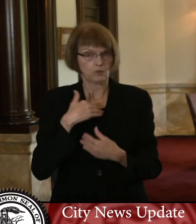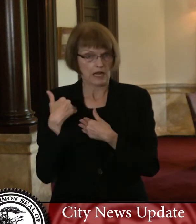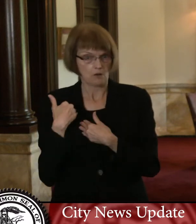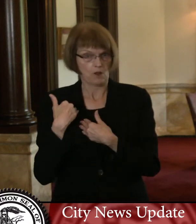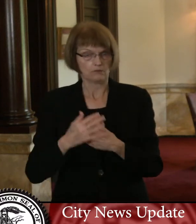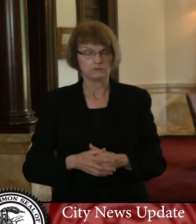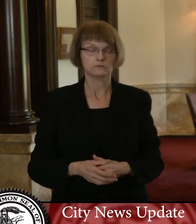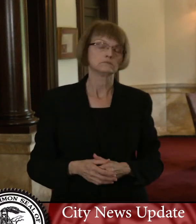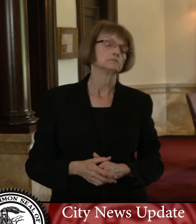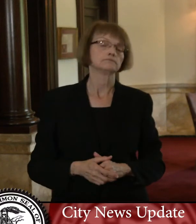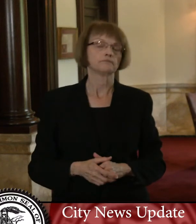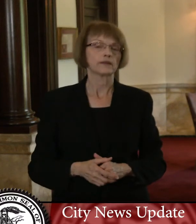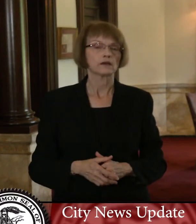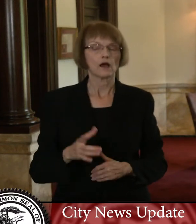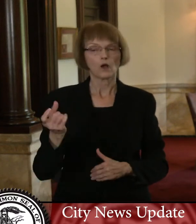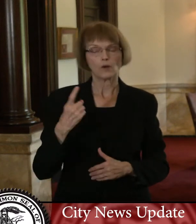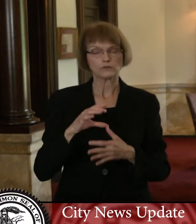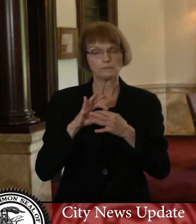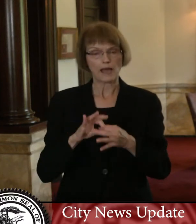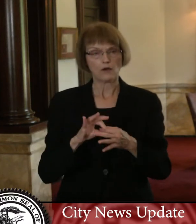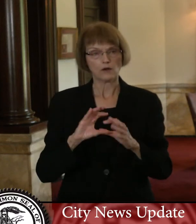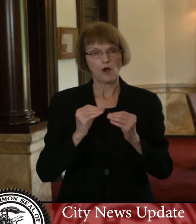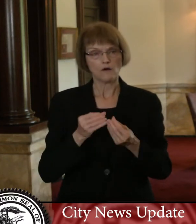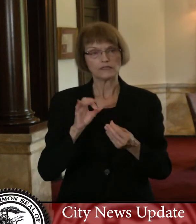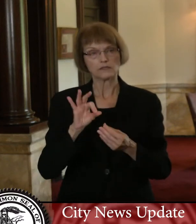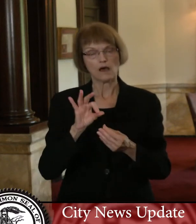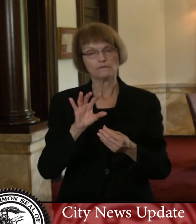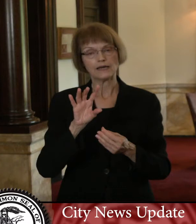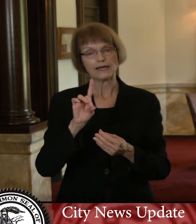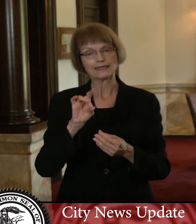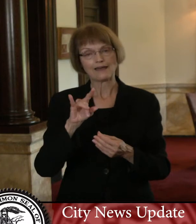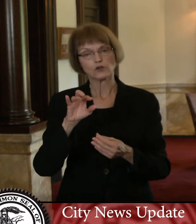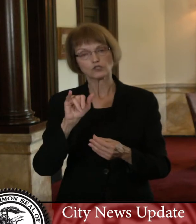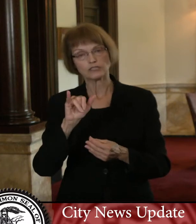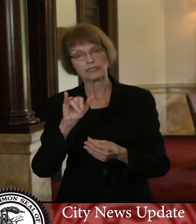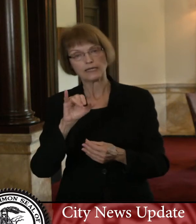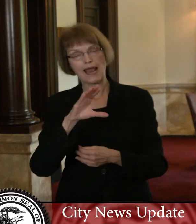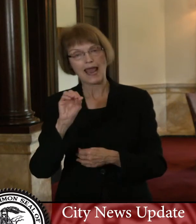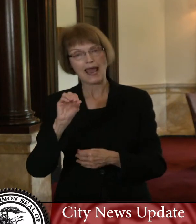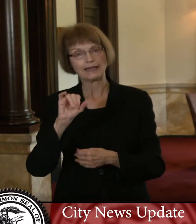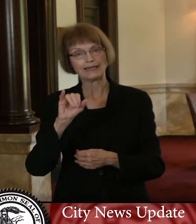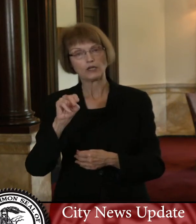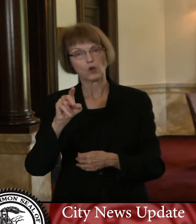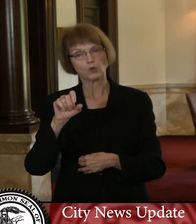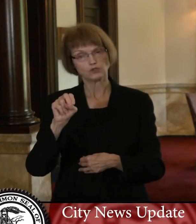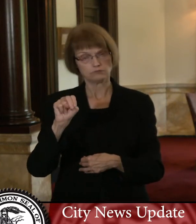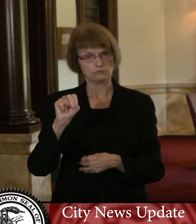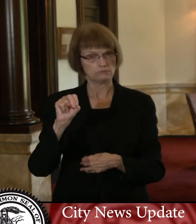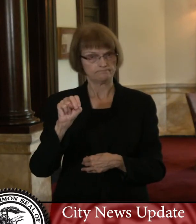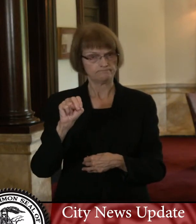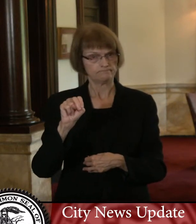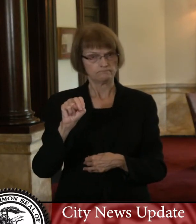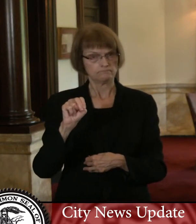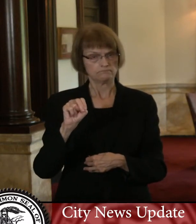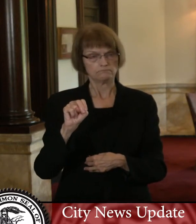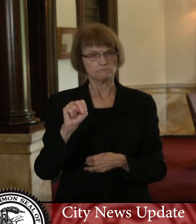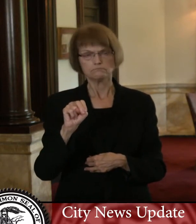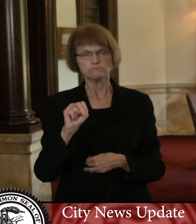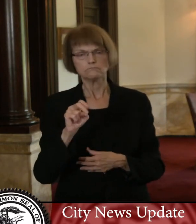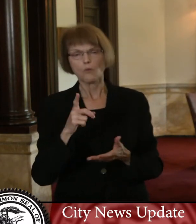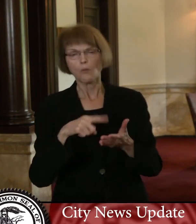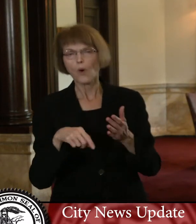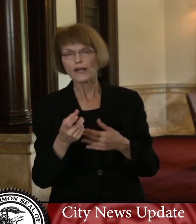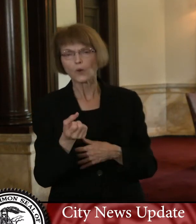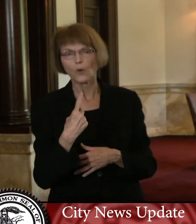There's a question about the Office of Diversity and Inclusion. Can you speak on that? What's the